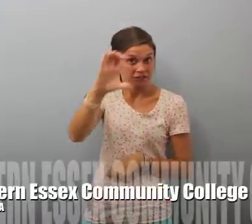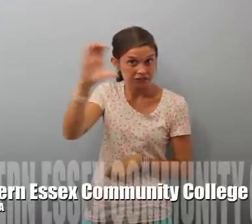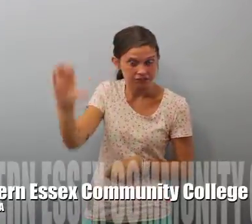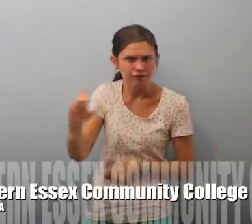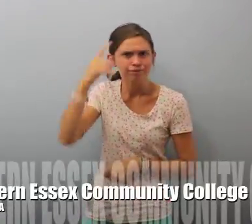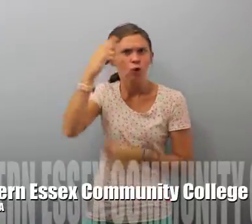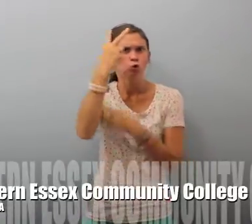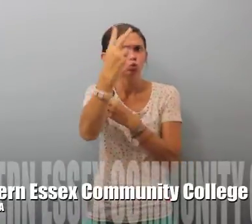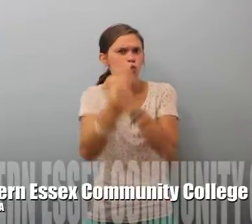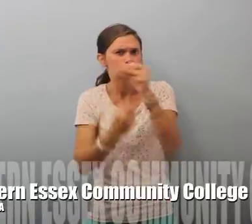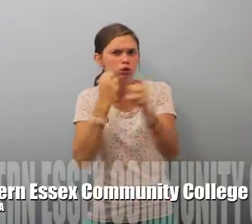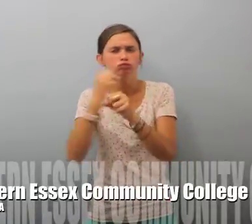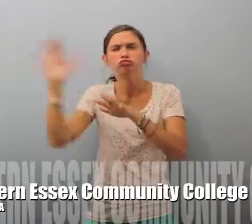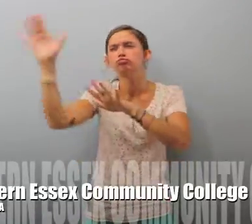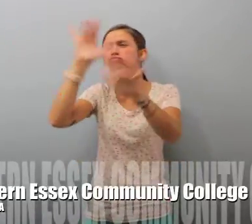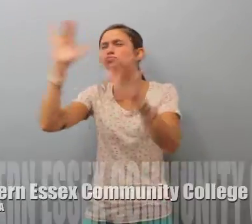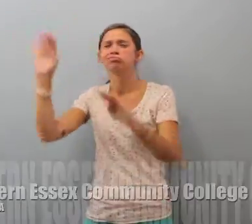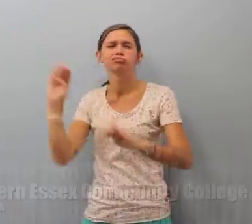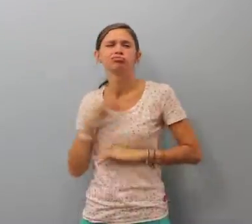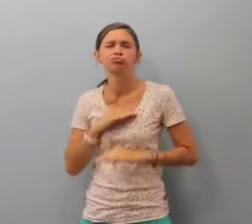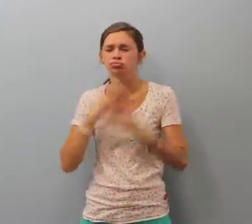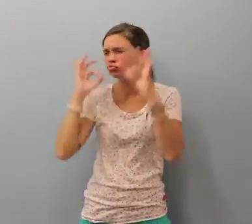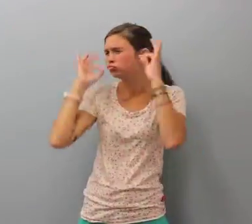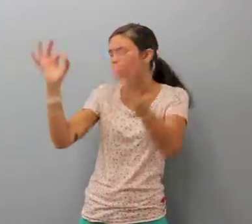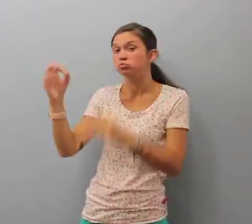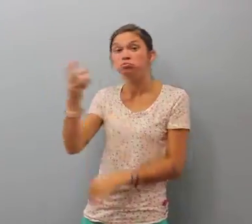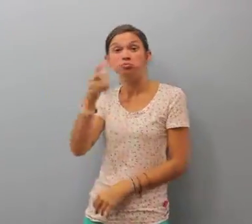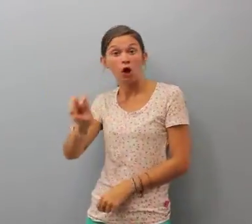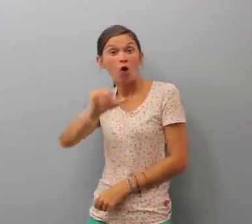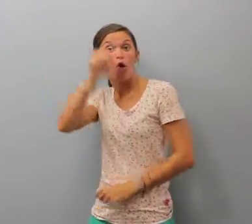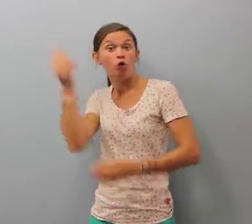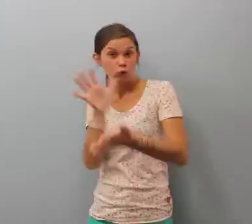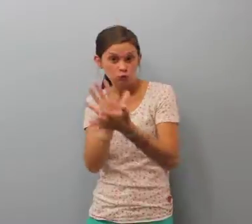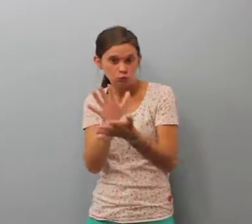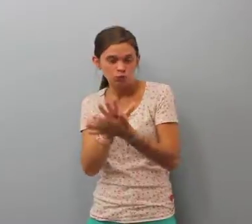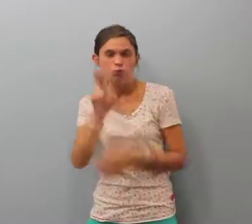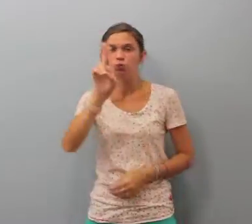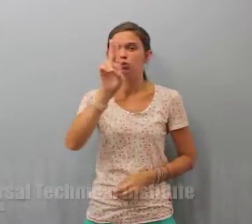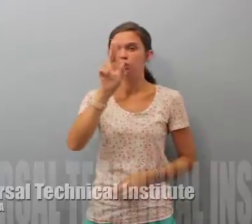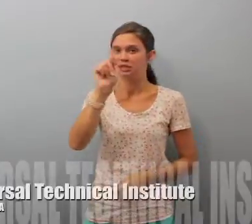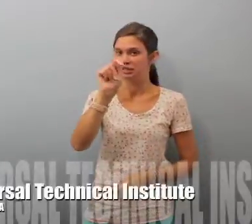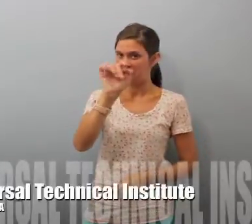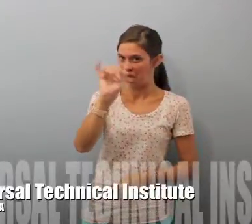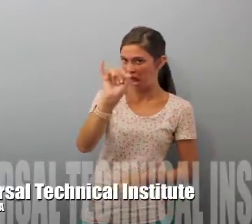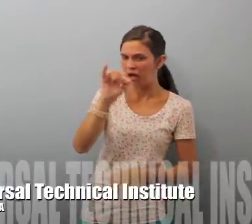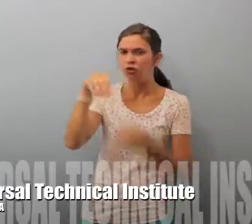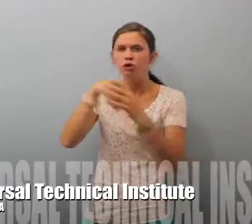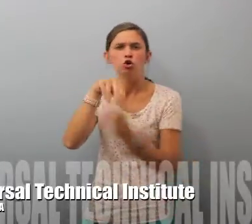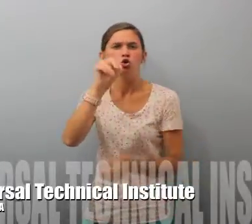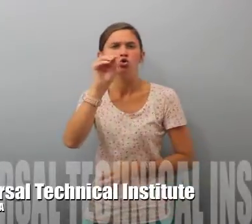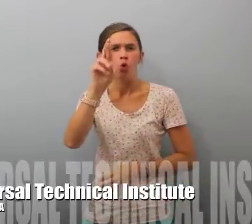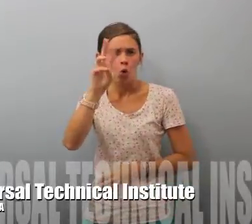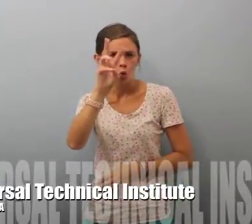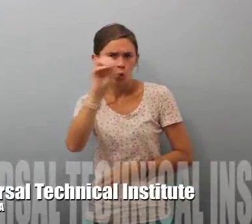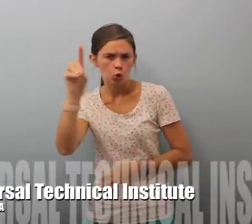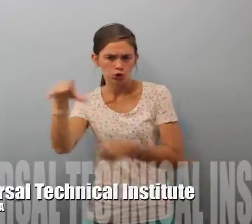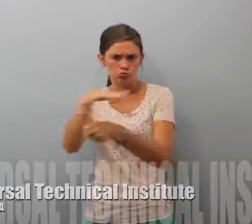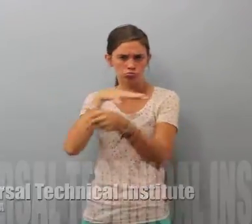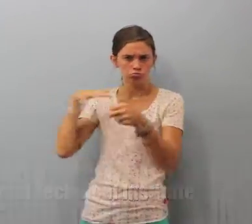She attended Northern Essex after her graduation and really enjoyed her education there. She then proceeded to